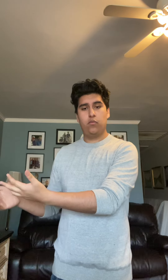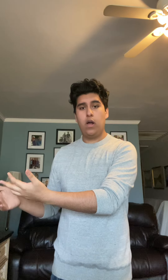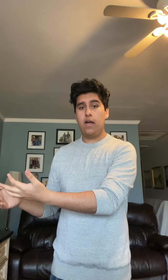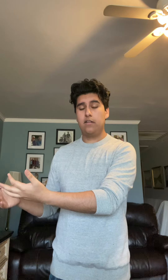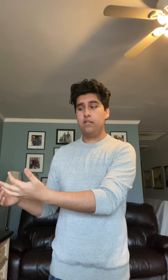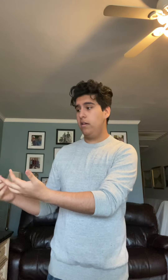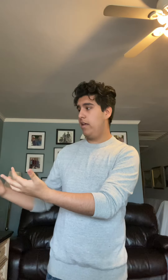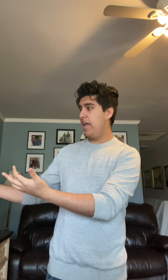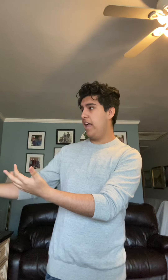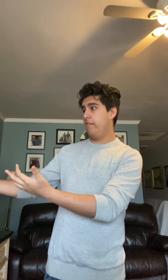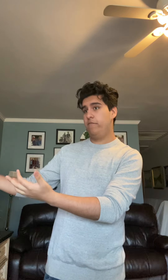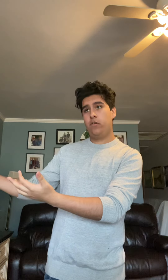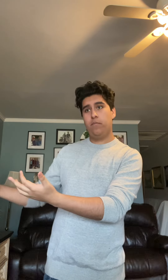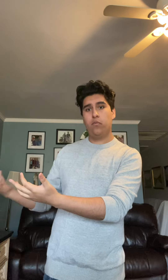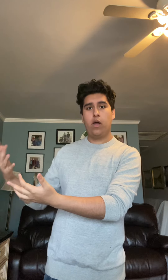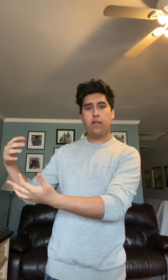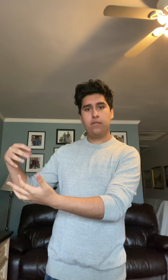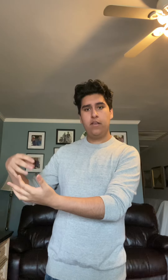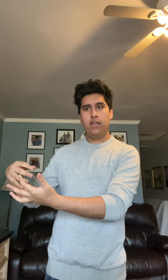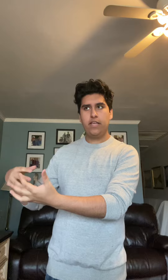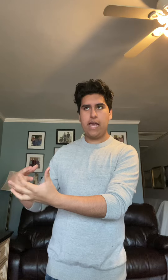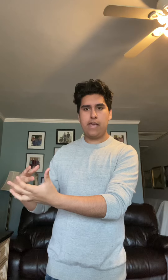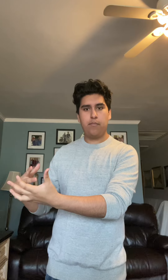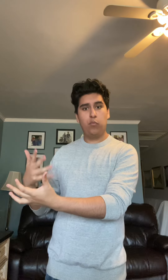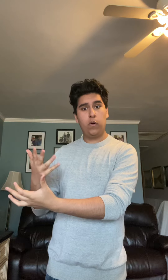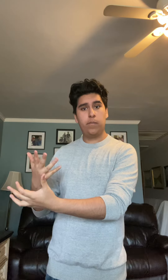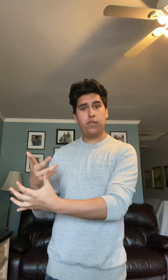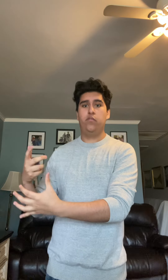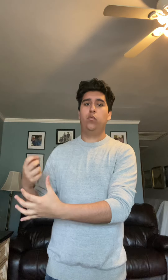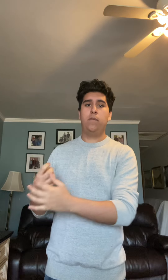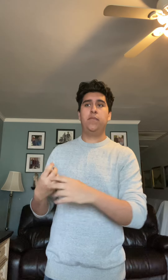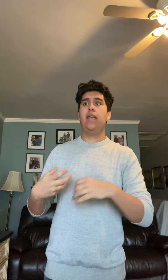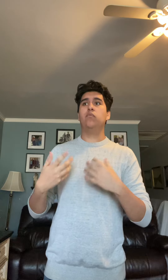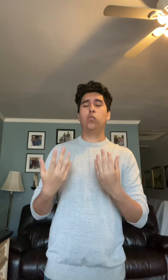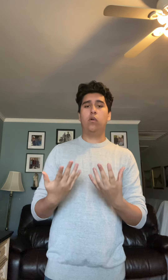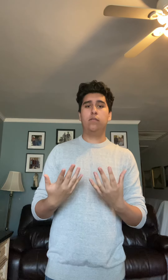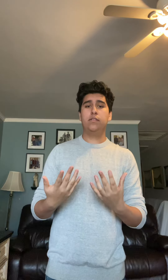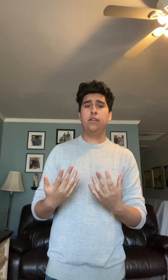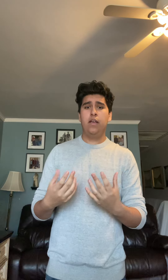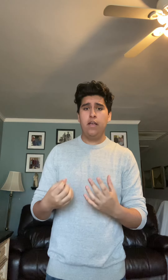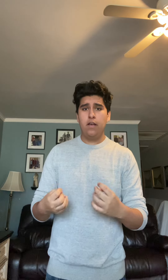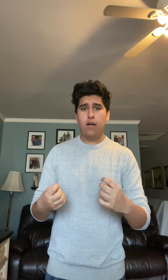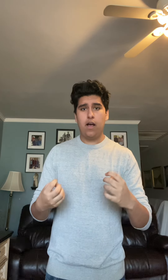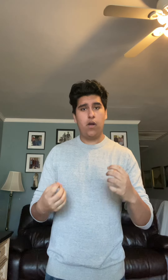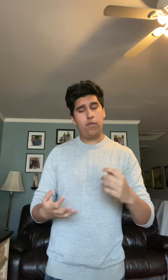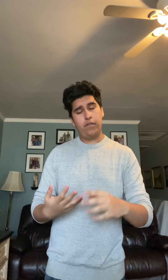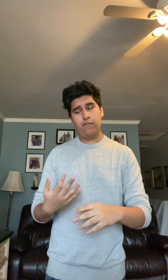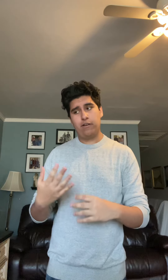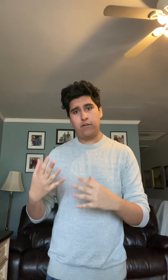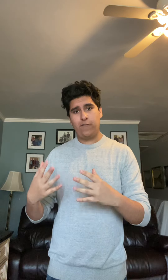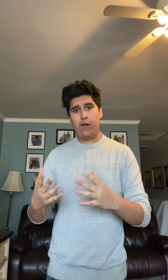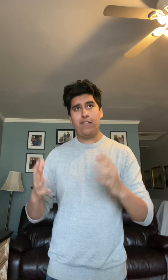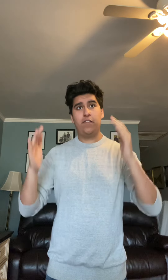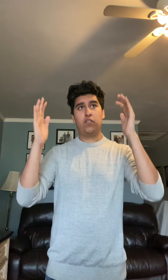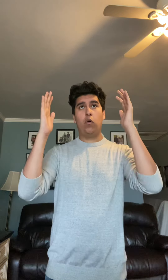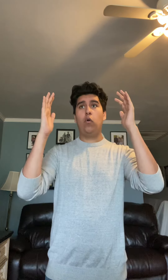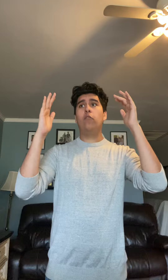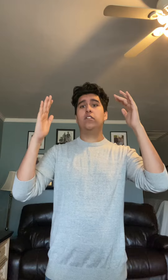rot, and from the rot came worms, and those worms became dwarves. Odin, Vili, and they were afraid that the skull over time